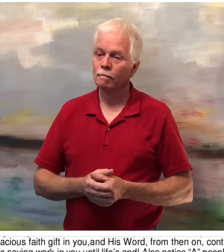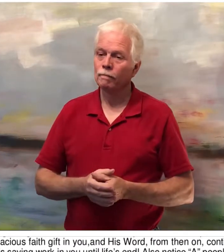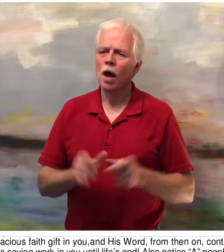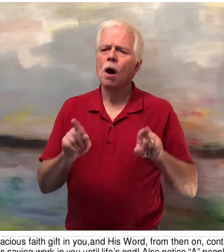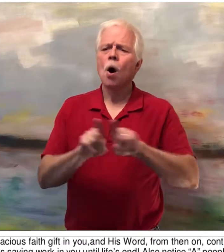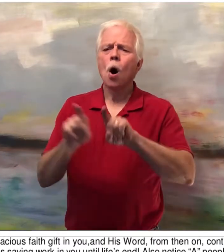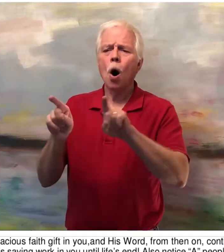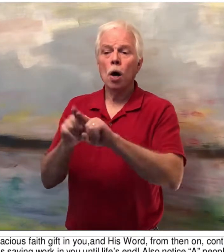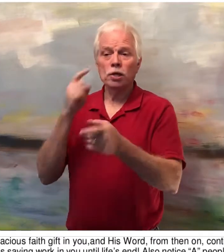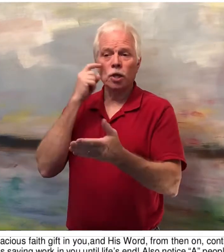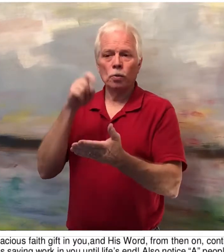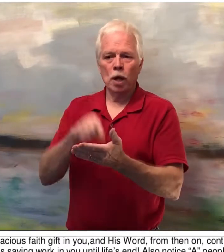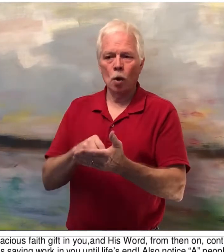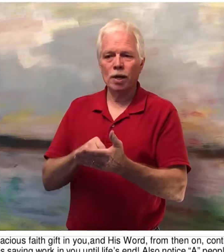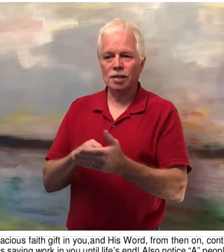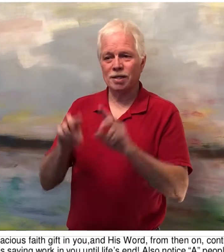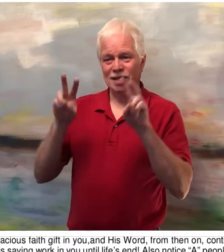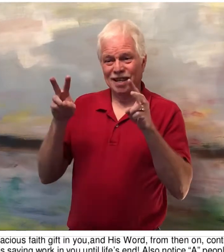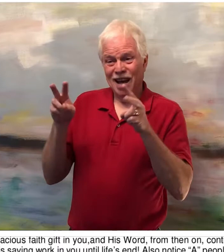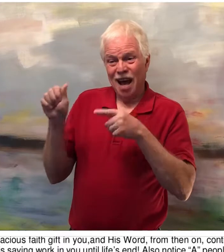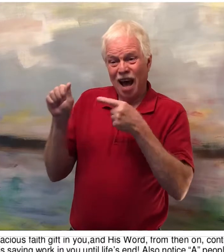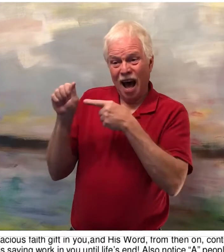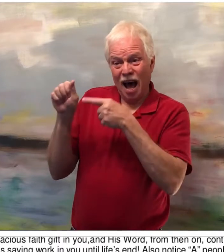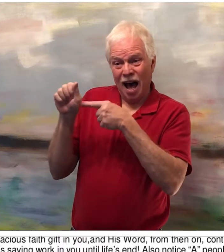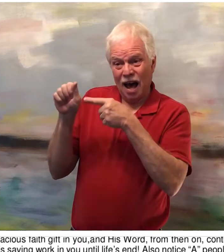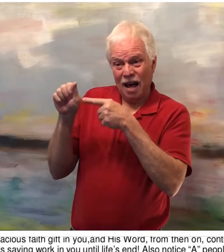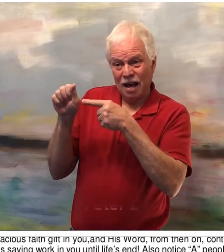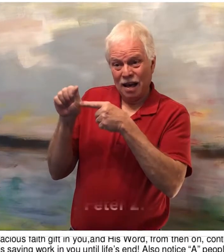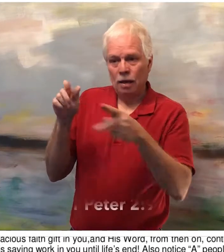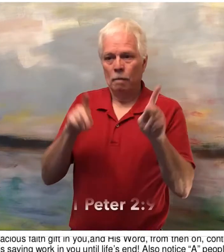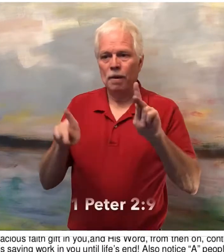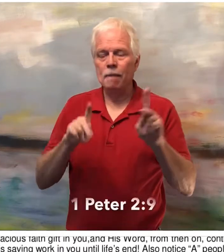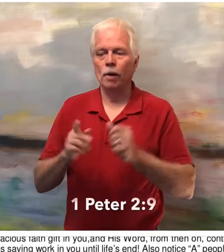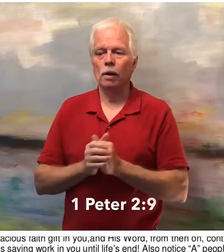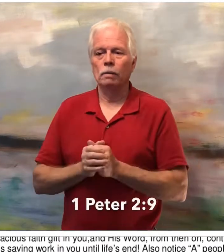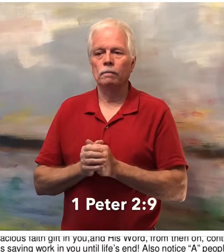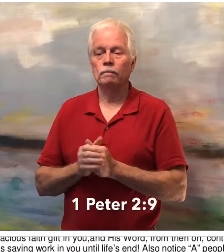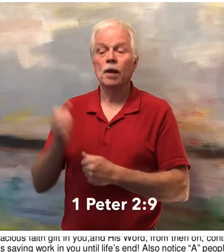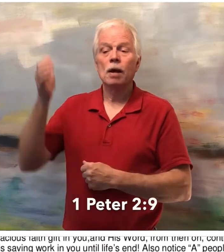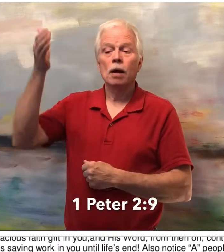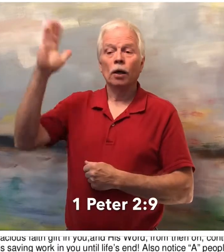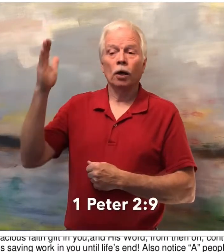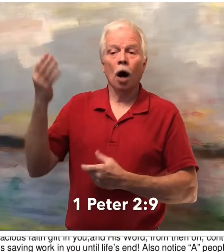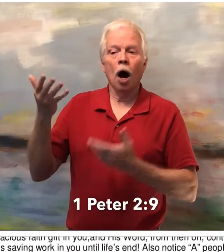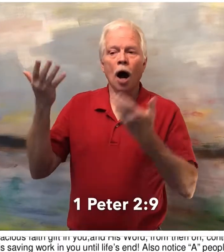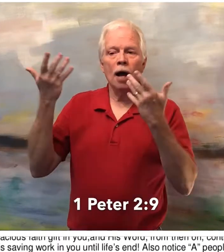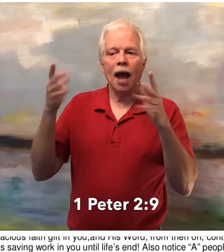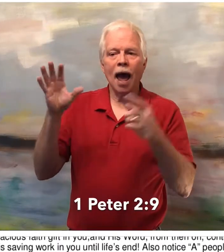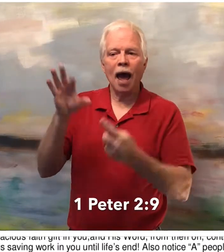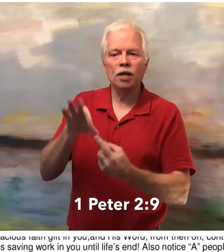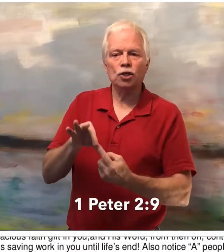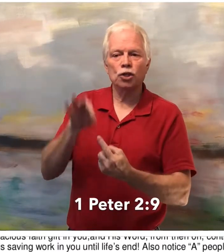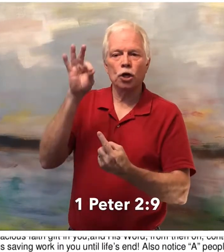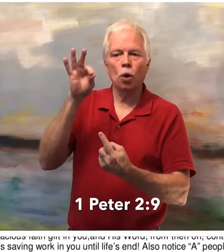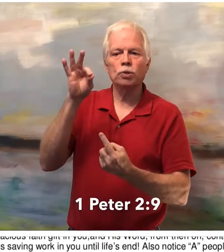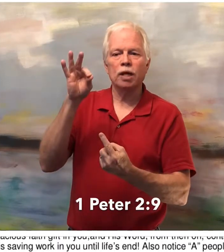Also notice, a people. God has chosen